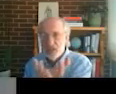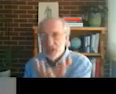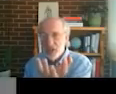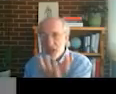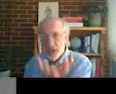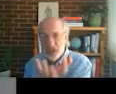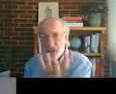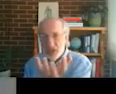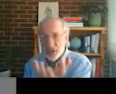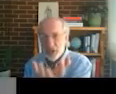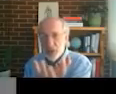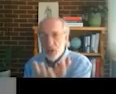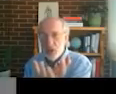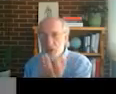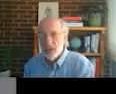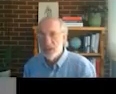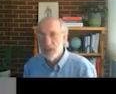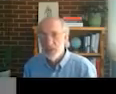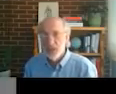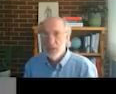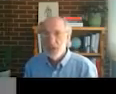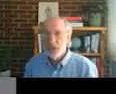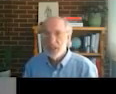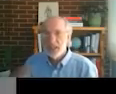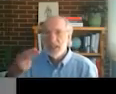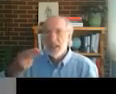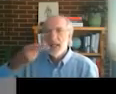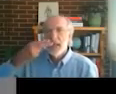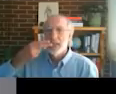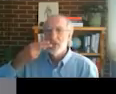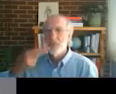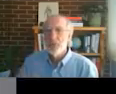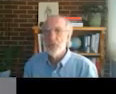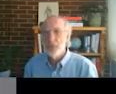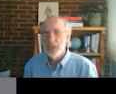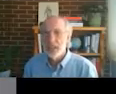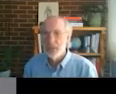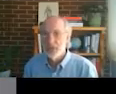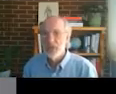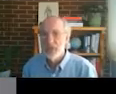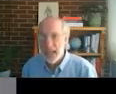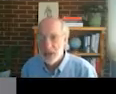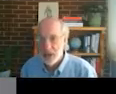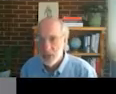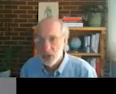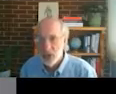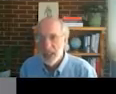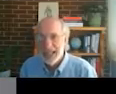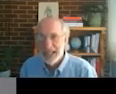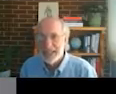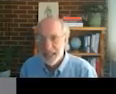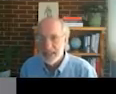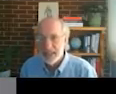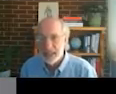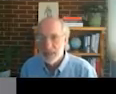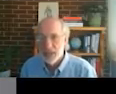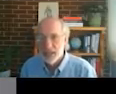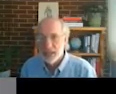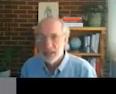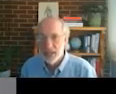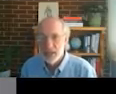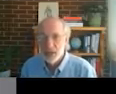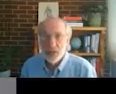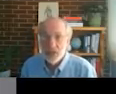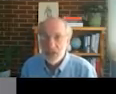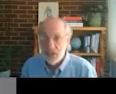a cereal in the bowl with some milk in it, and a spoon becomes valuable at that time,